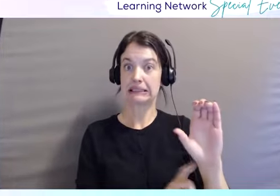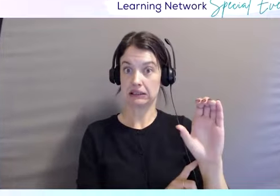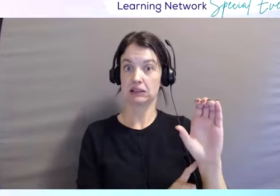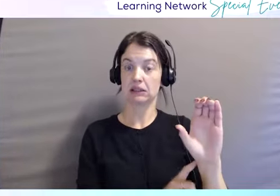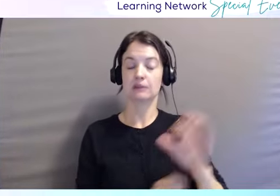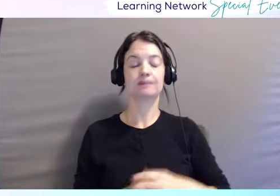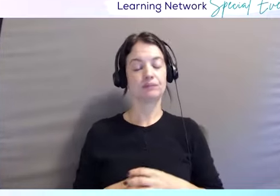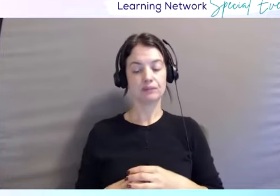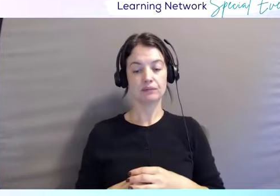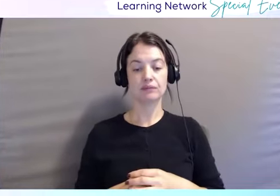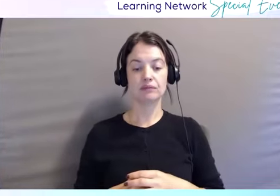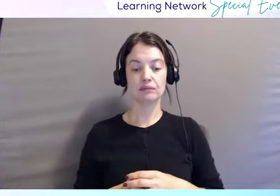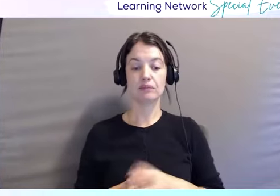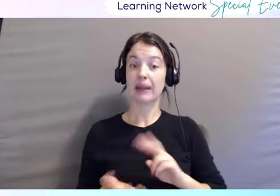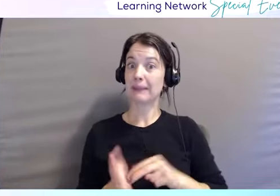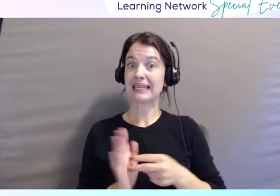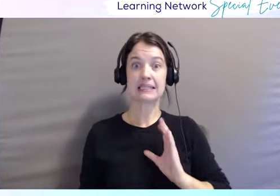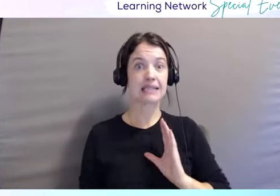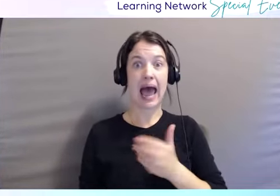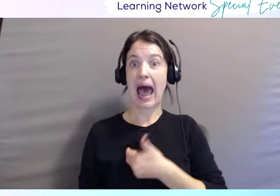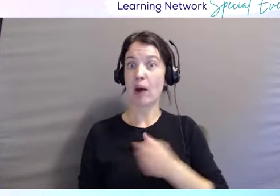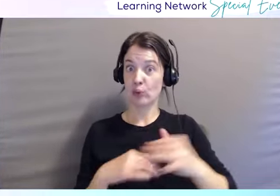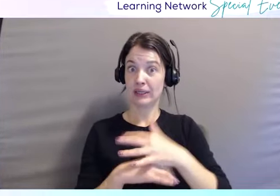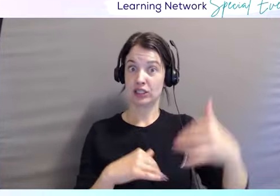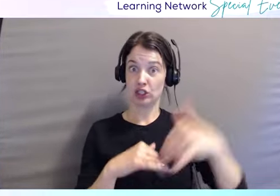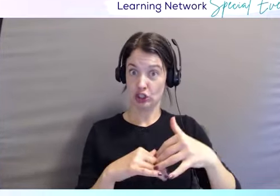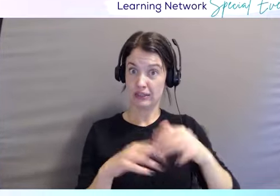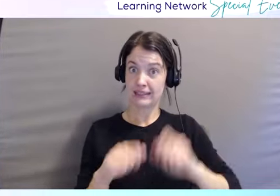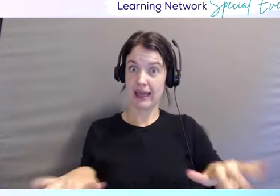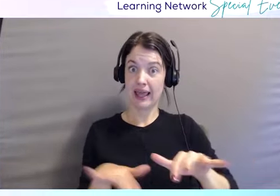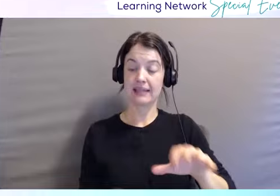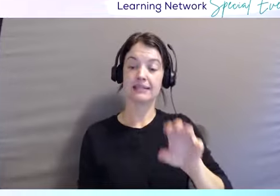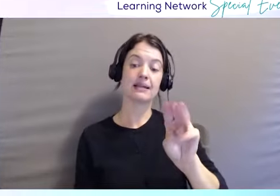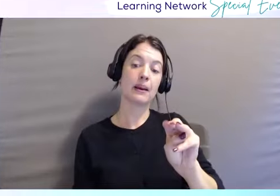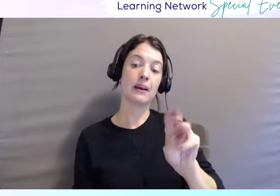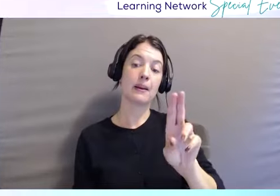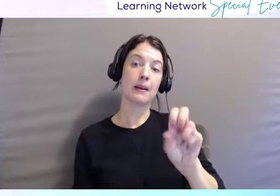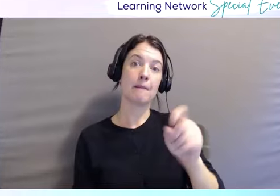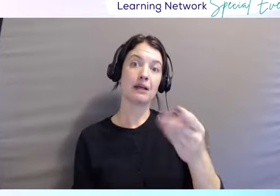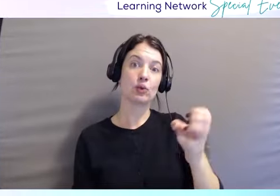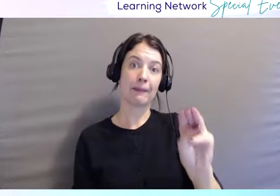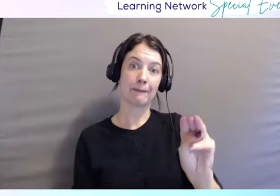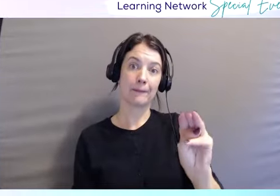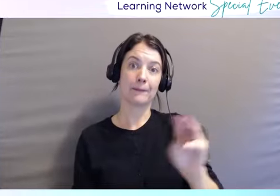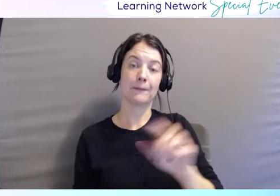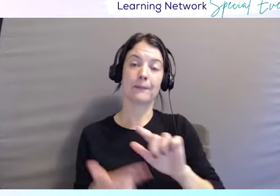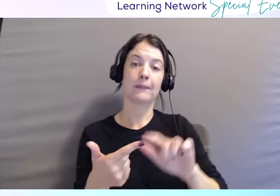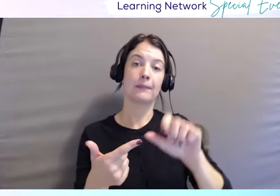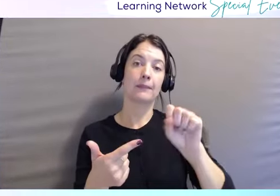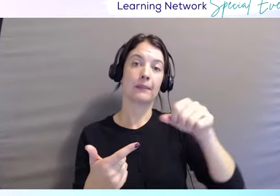am talking to you from the lands of the Musqueam, the Squamish, and the Tsleil-Waututh nations. The Center of